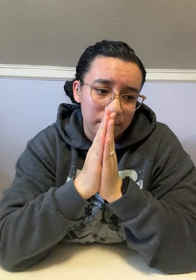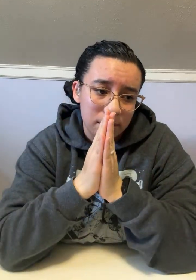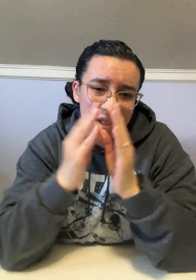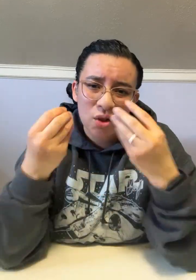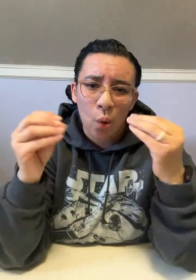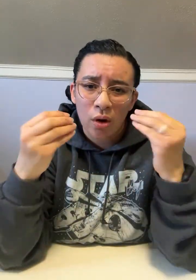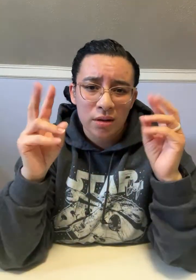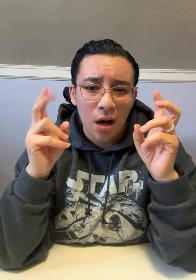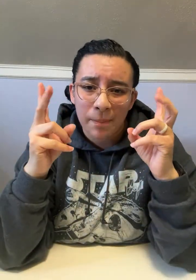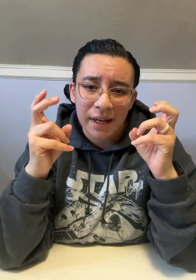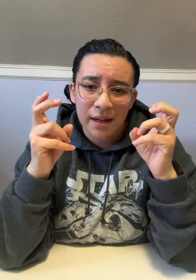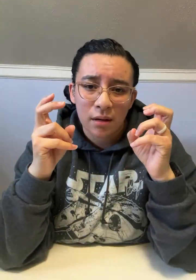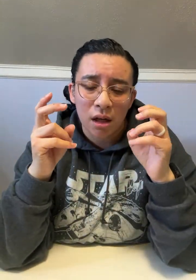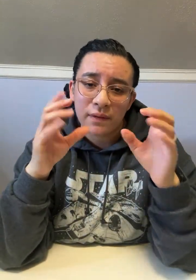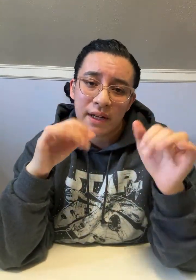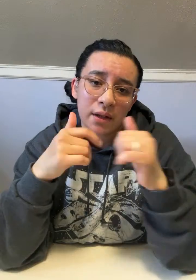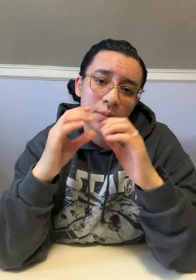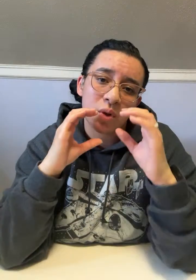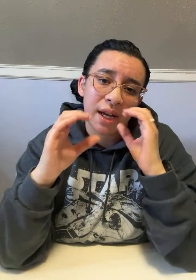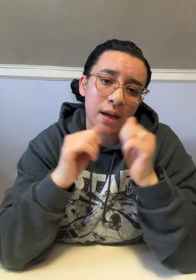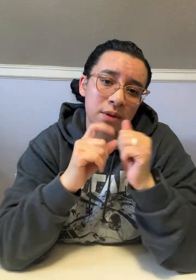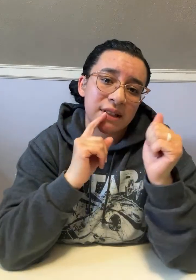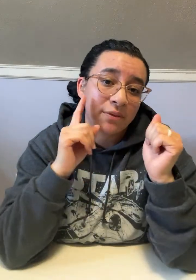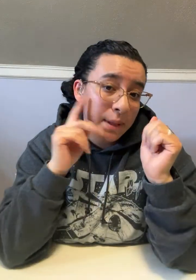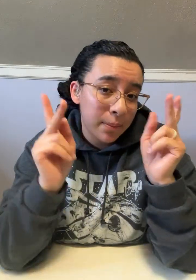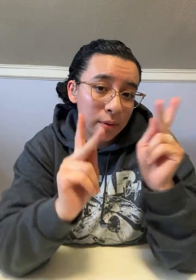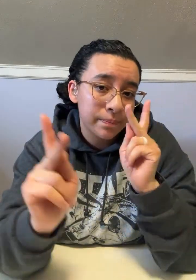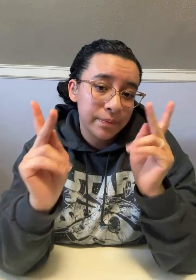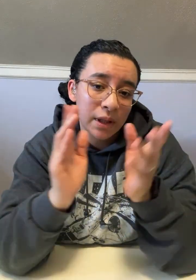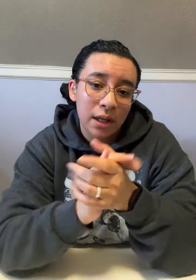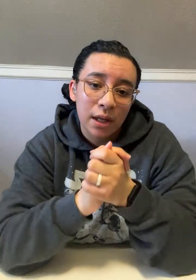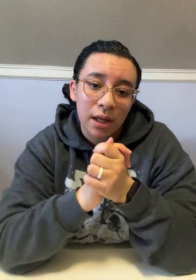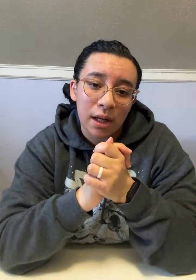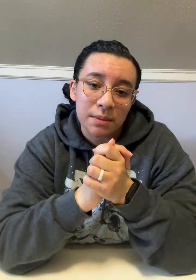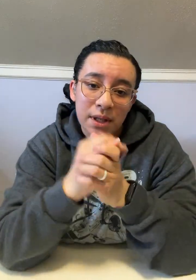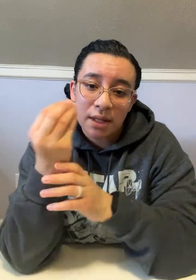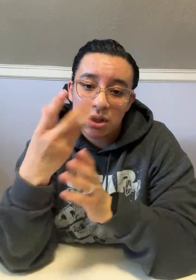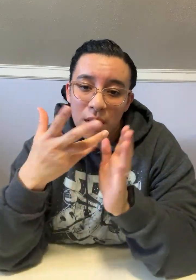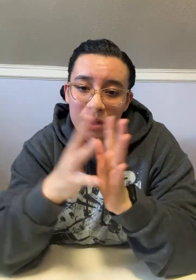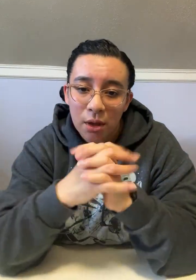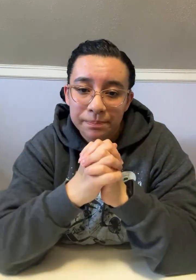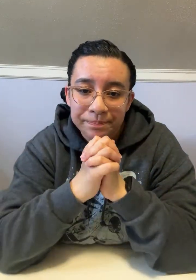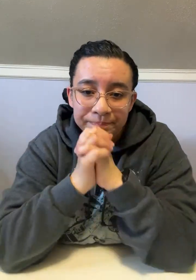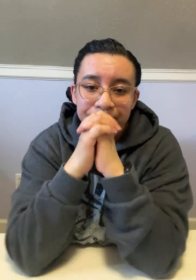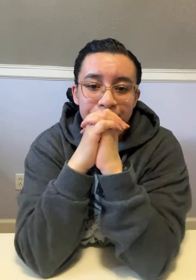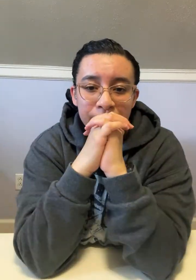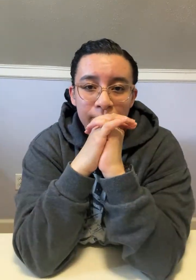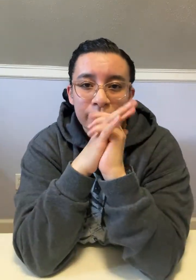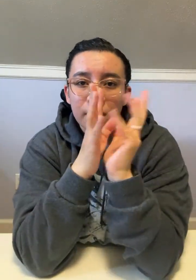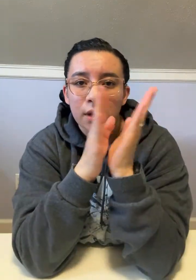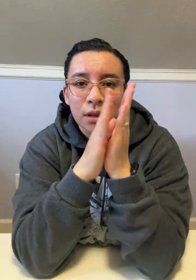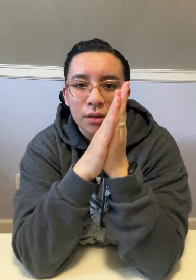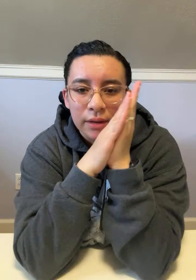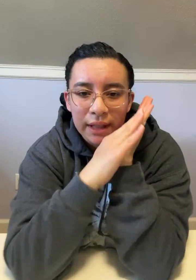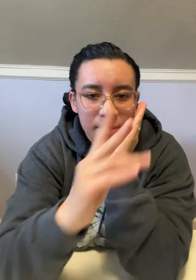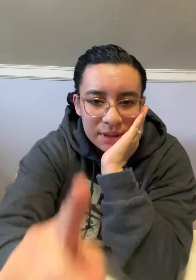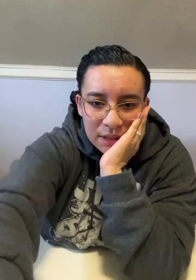like store topic of how to communicate with deaf people. So yeah, just let me know. Alright, let me see the